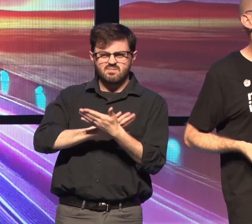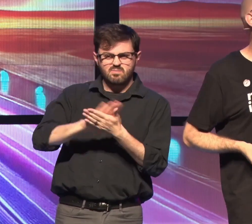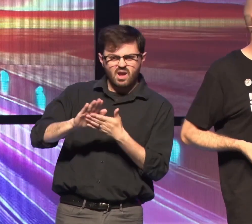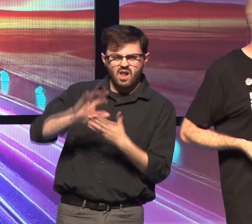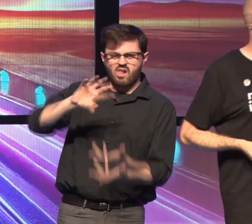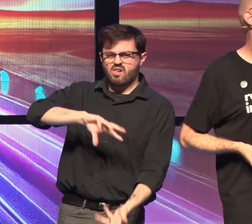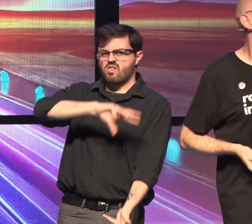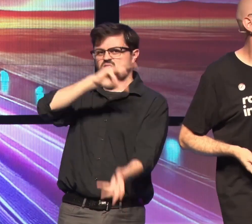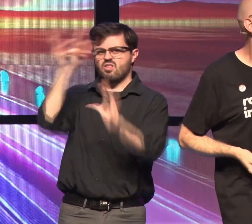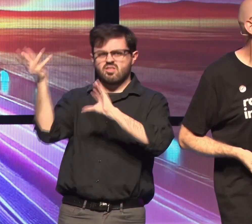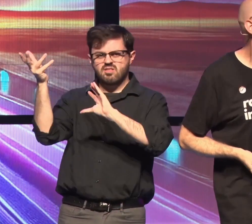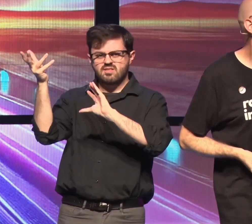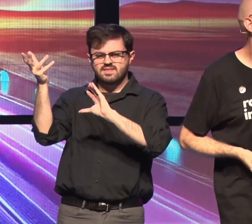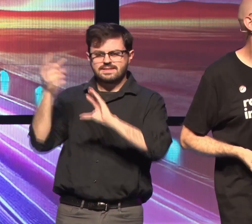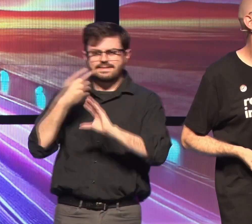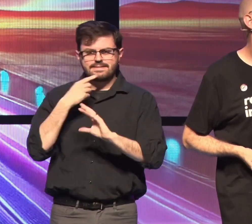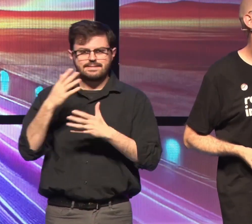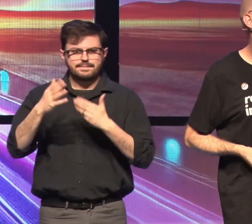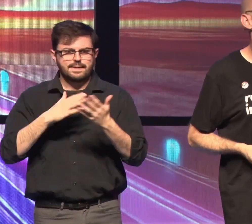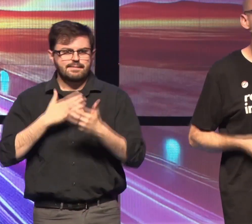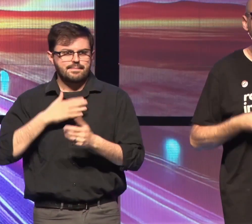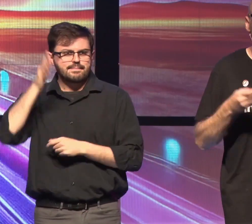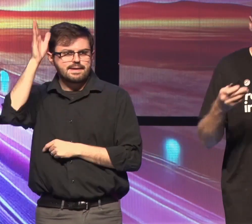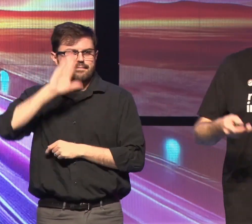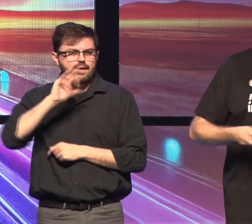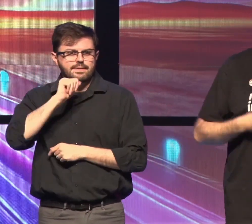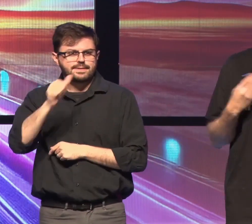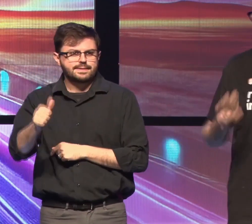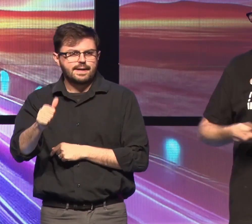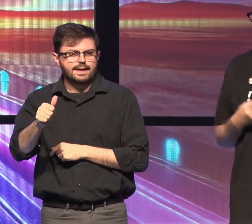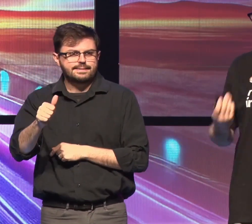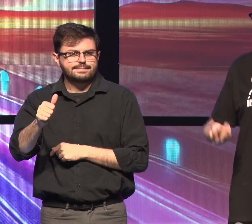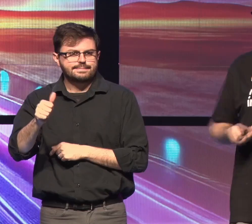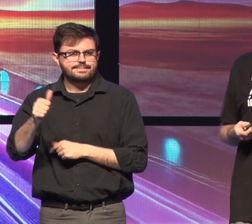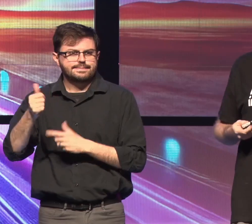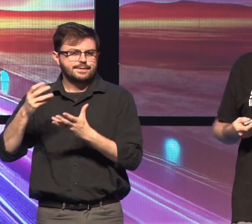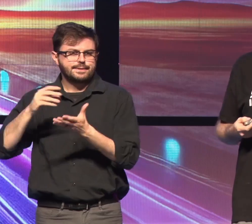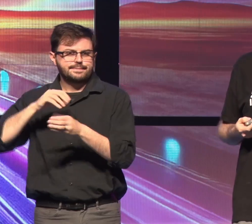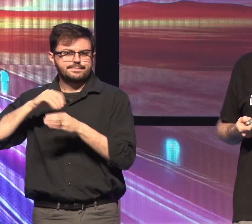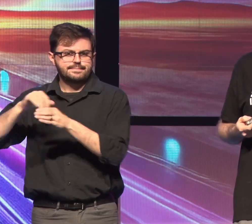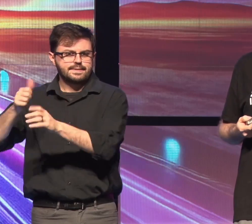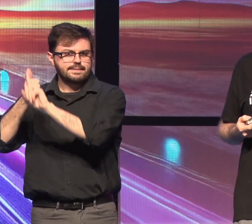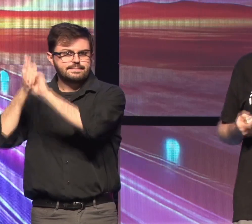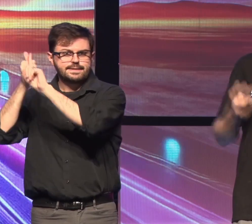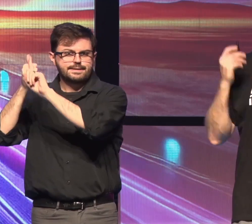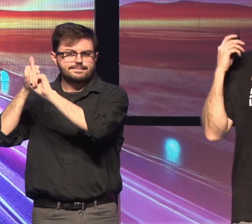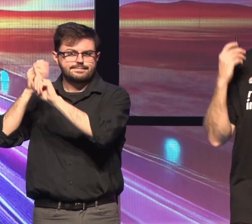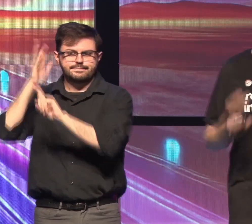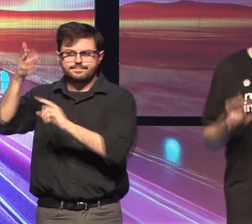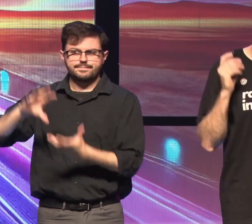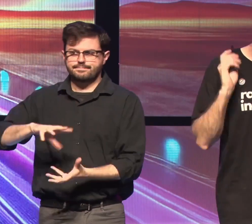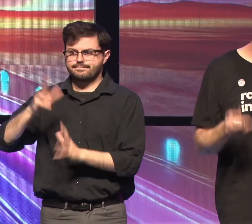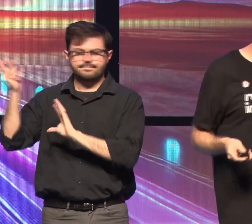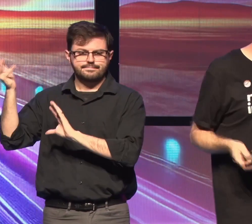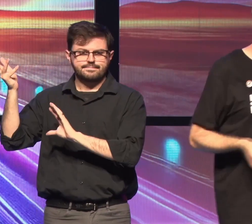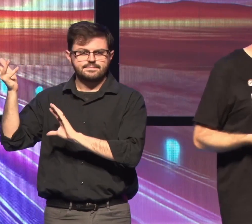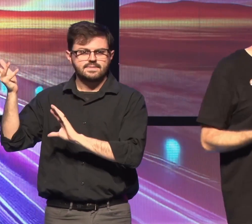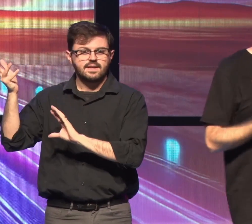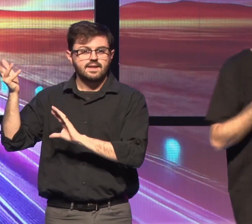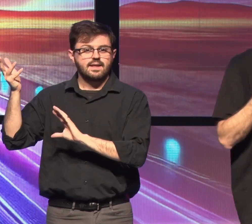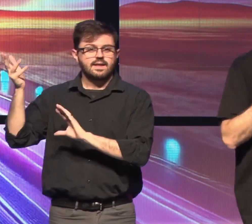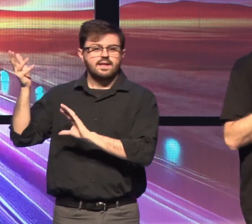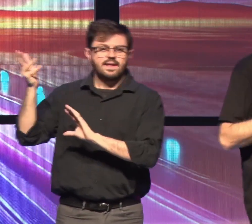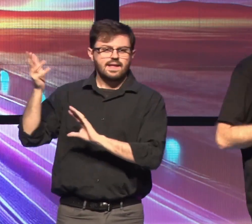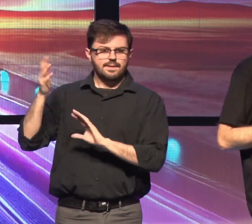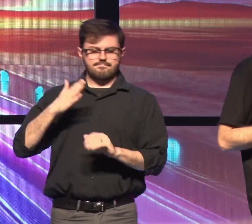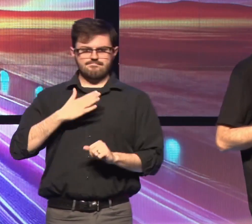hasn't planted will be uprooted, right? And he's re-explaining these things. And what I love the best about this, and